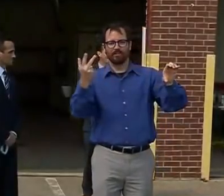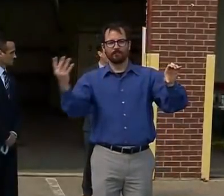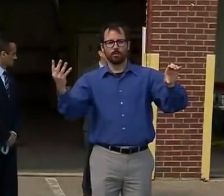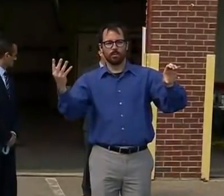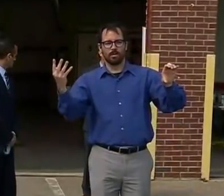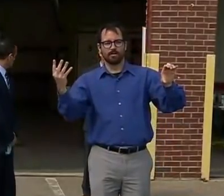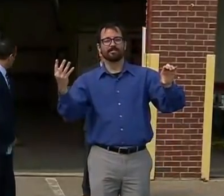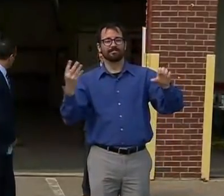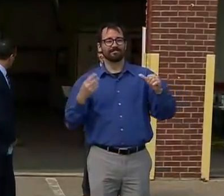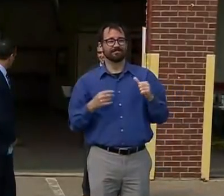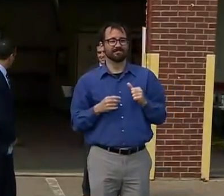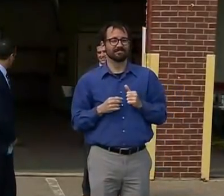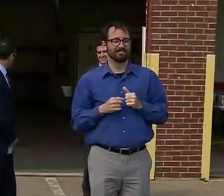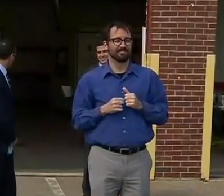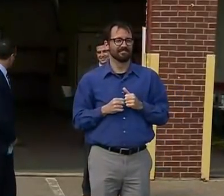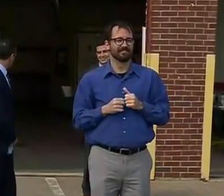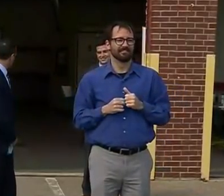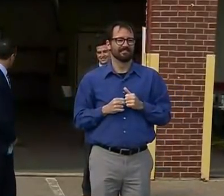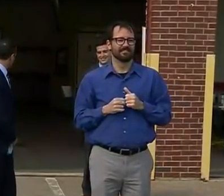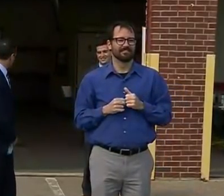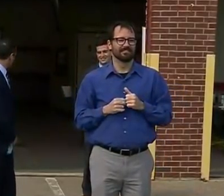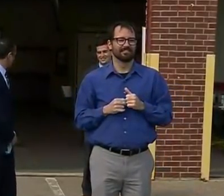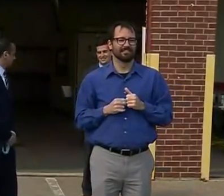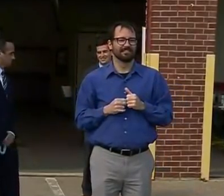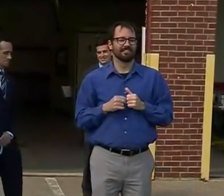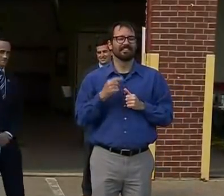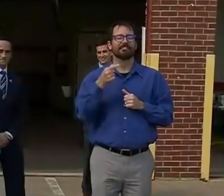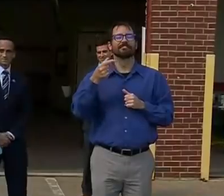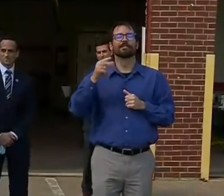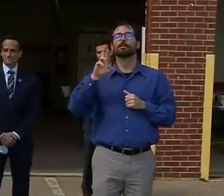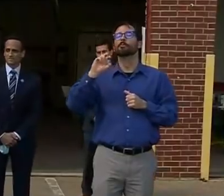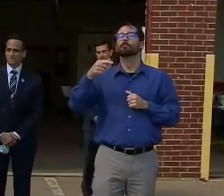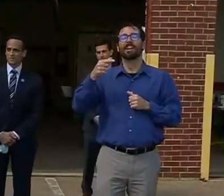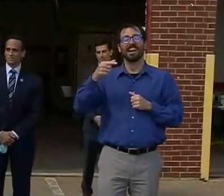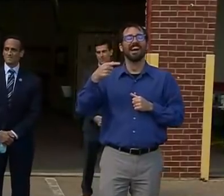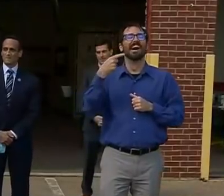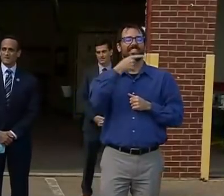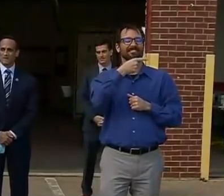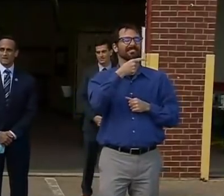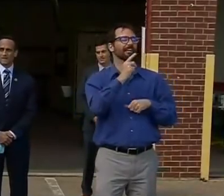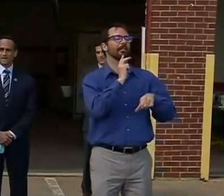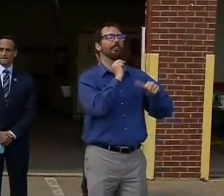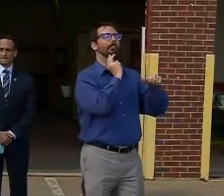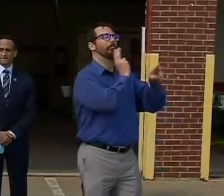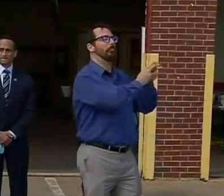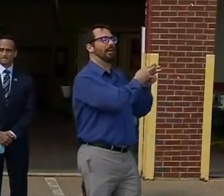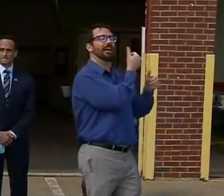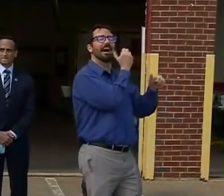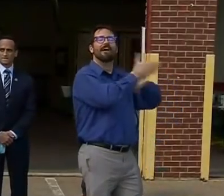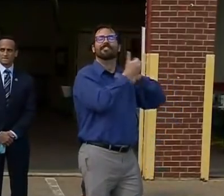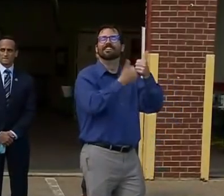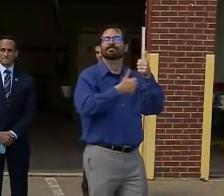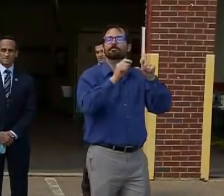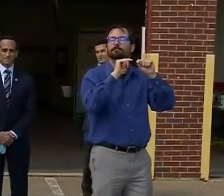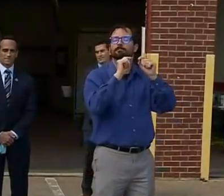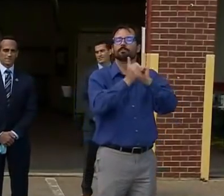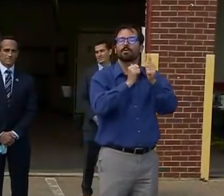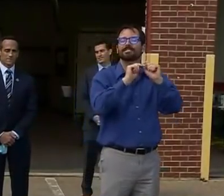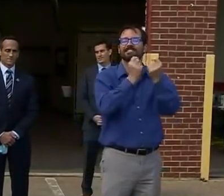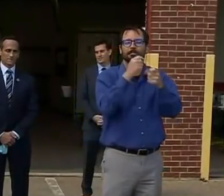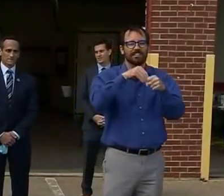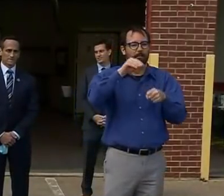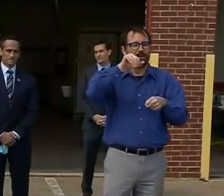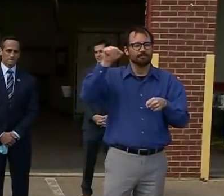local roots here. Each of these have exactly the same role, and so as they ramp up, these